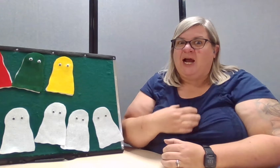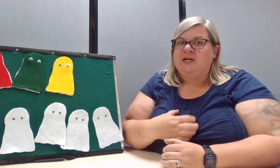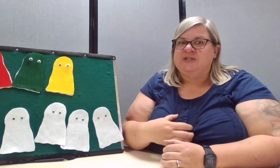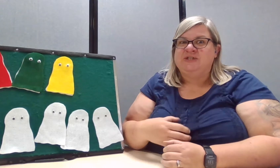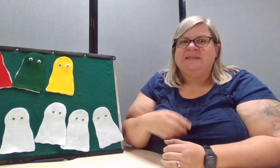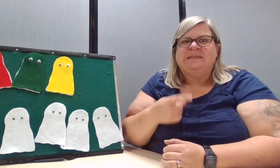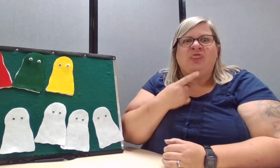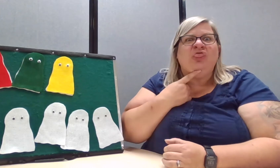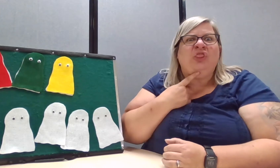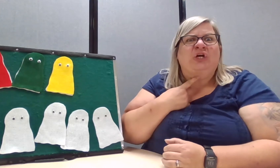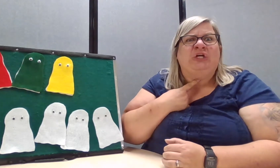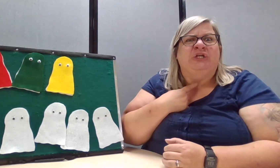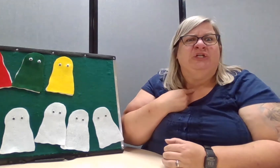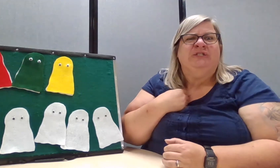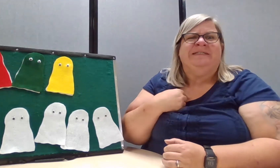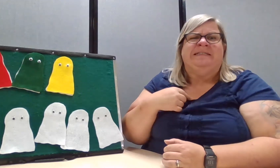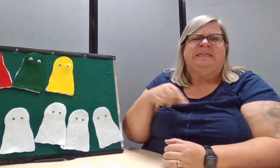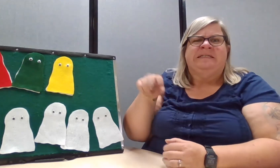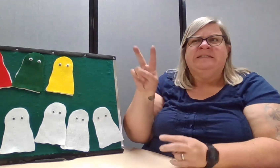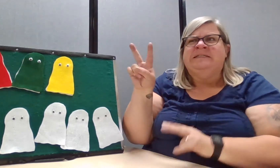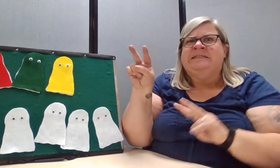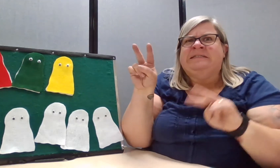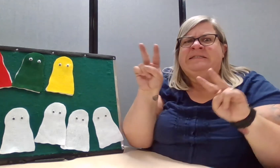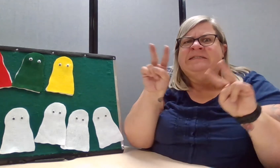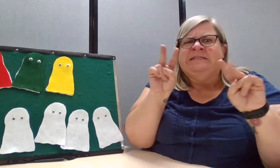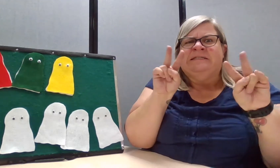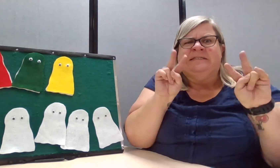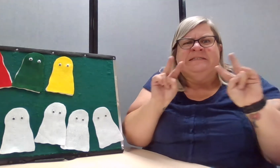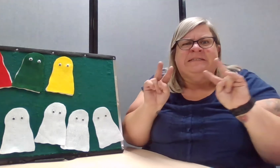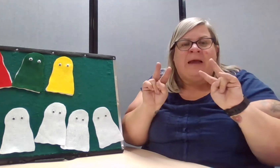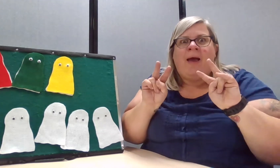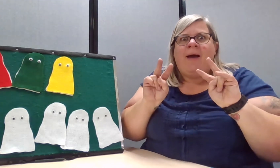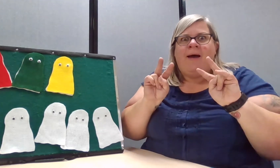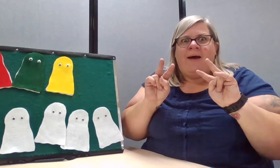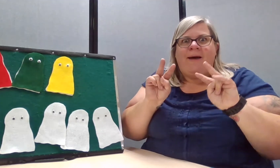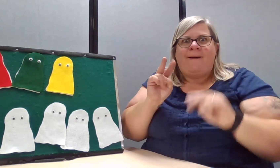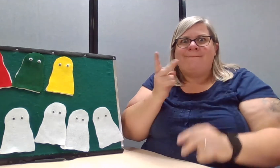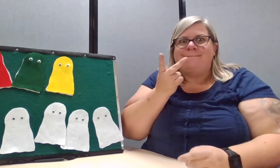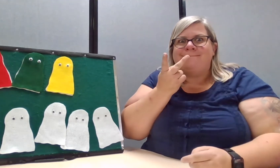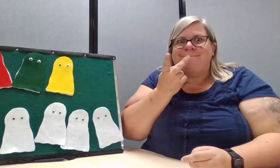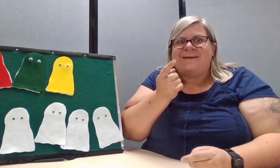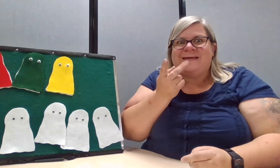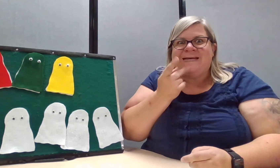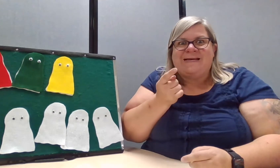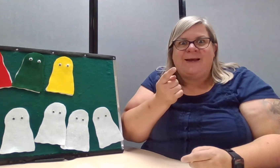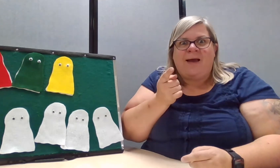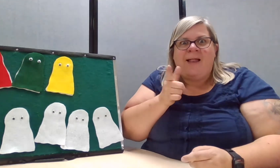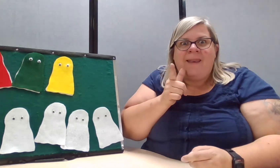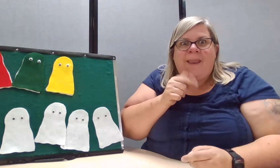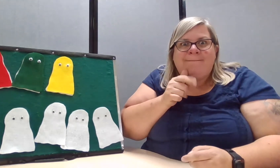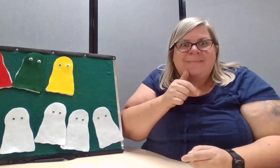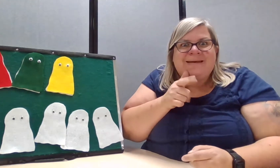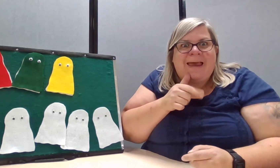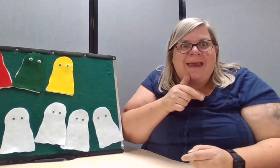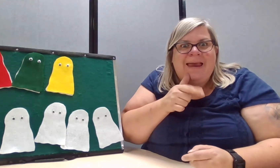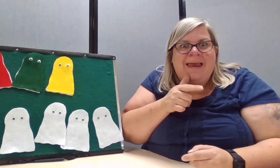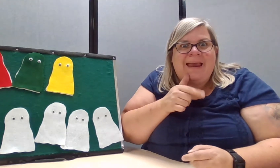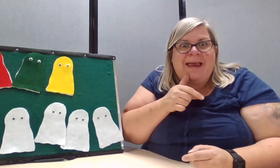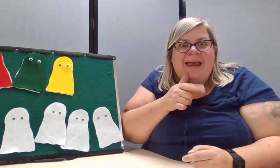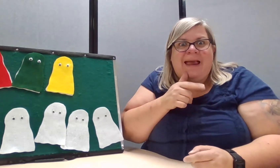little ghosts were hungry and thirsty and decided to go through the kitchen and found